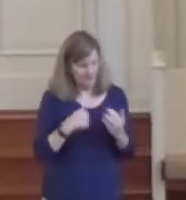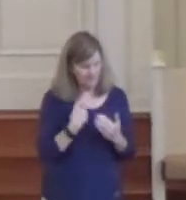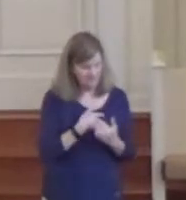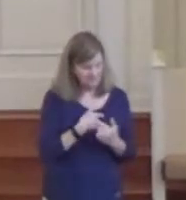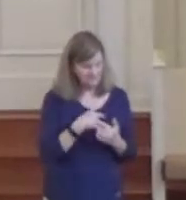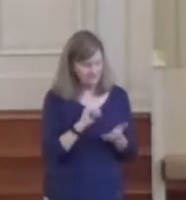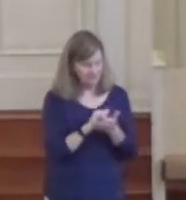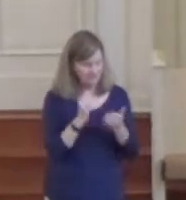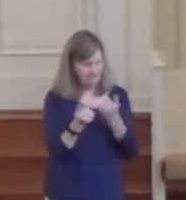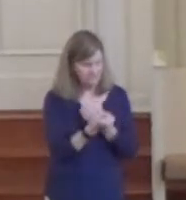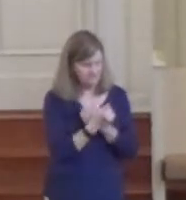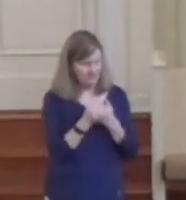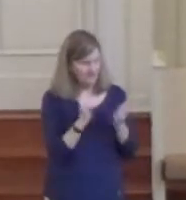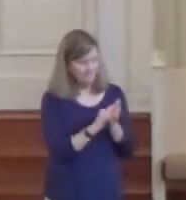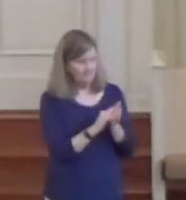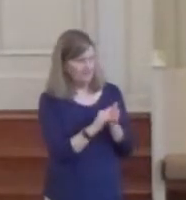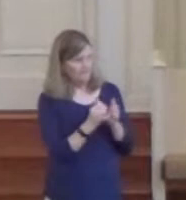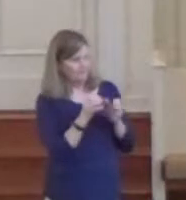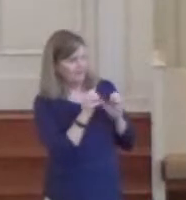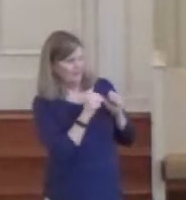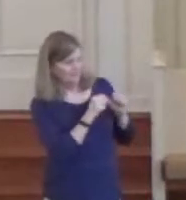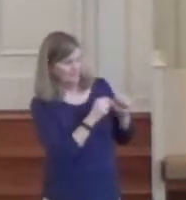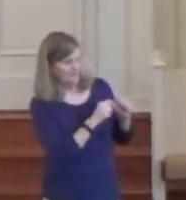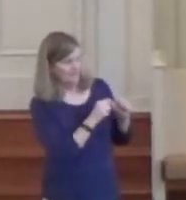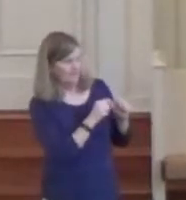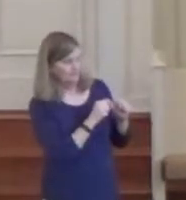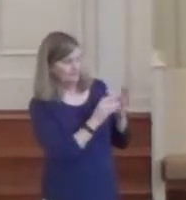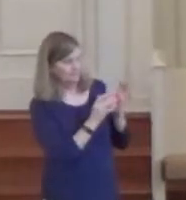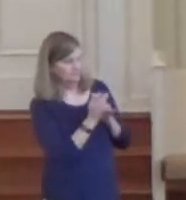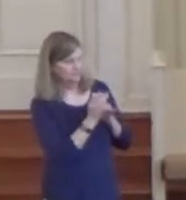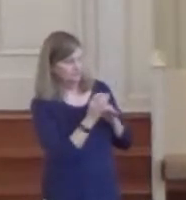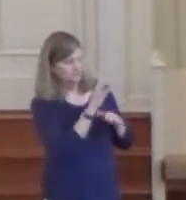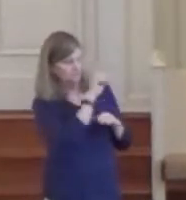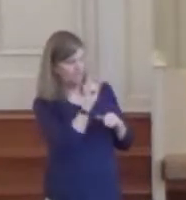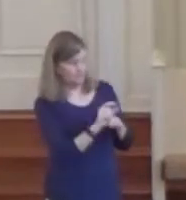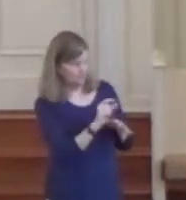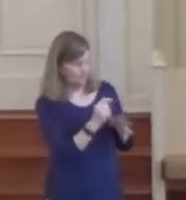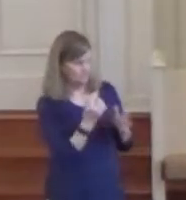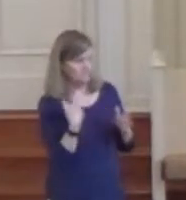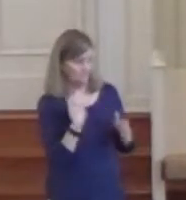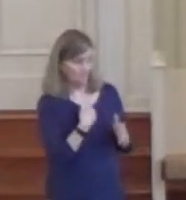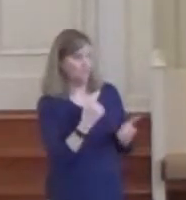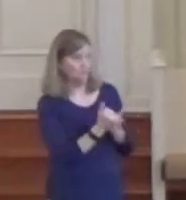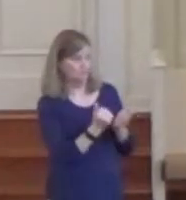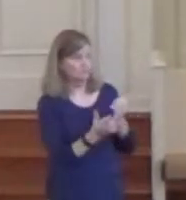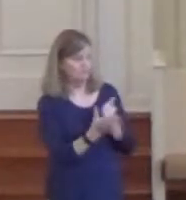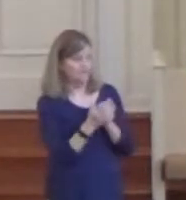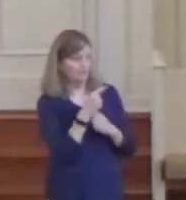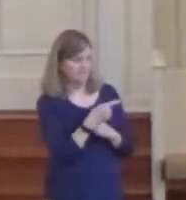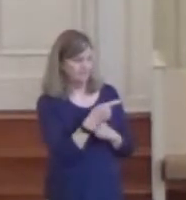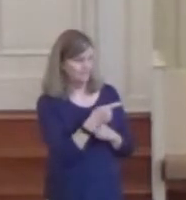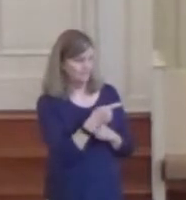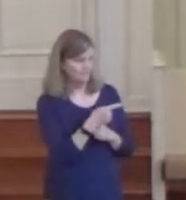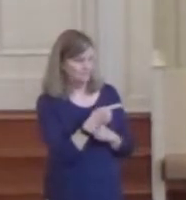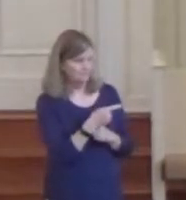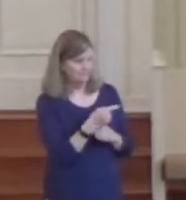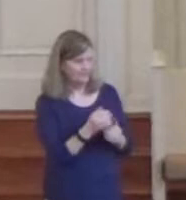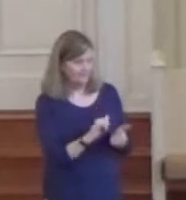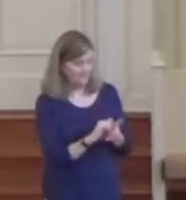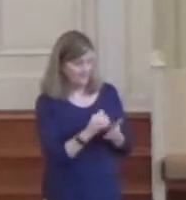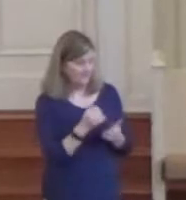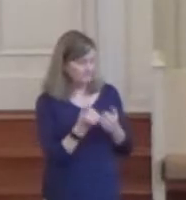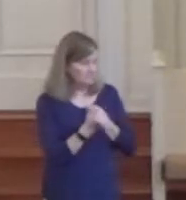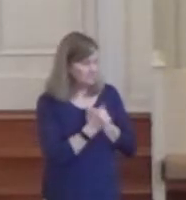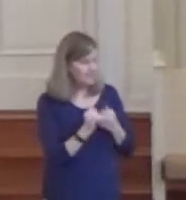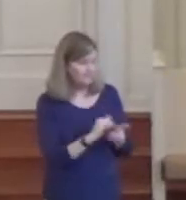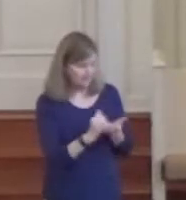love that held Jesus to the cross, though we crucified him. It was love that rose Jesus from the grave, that